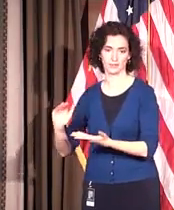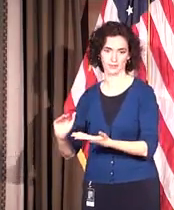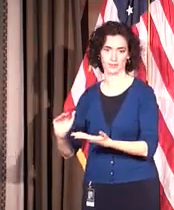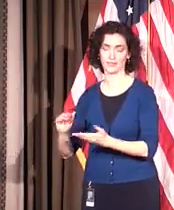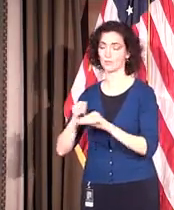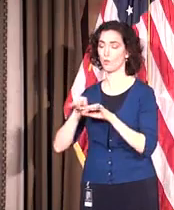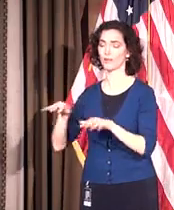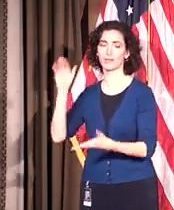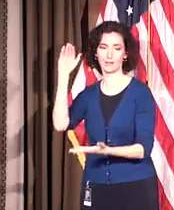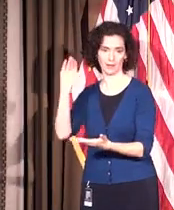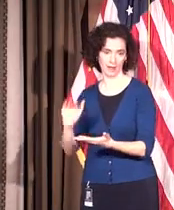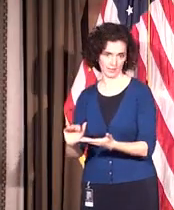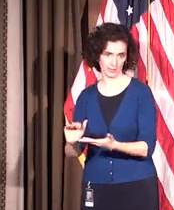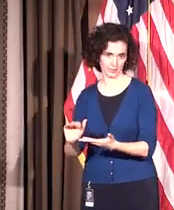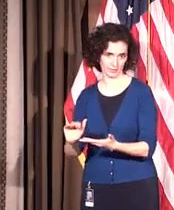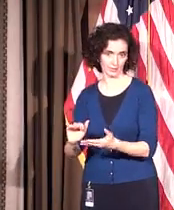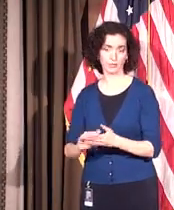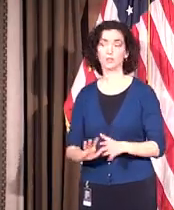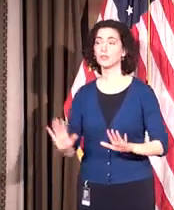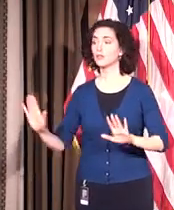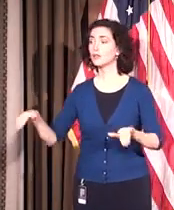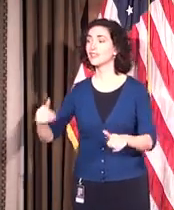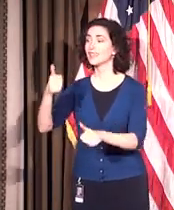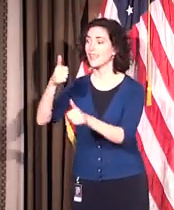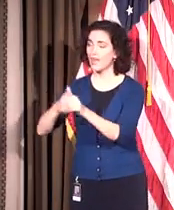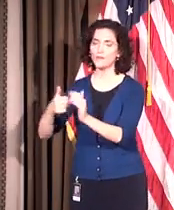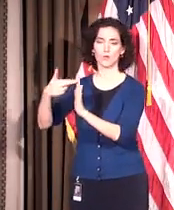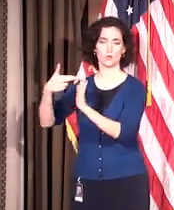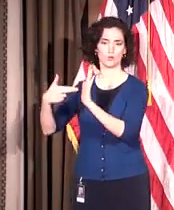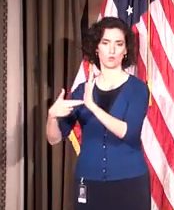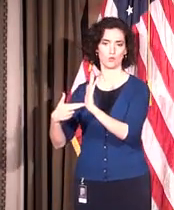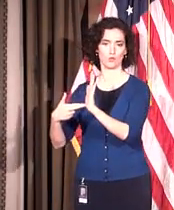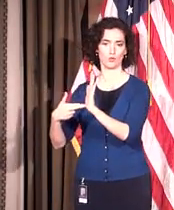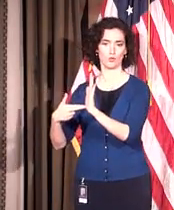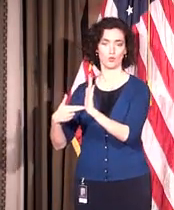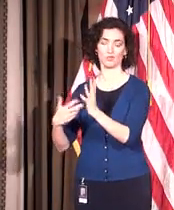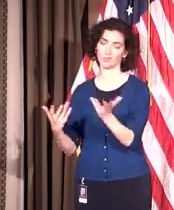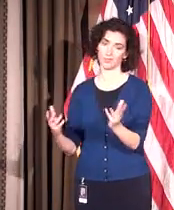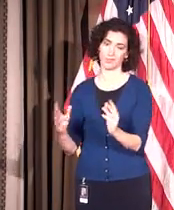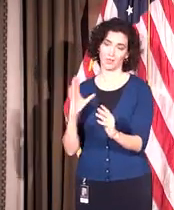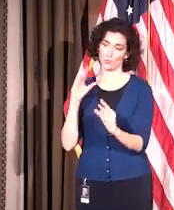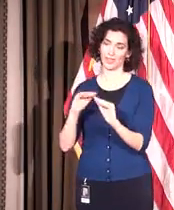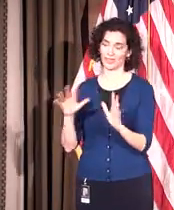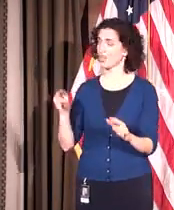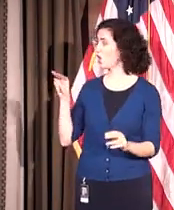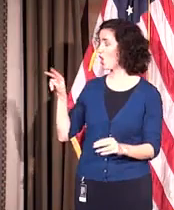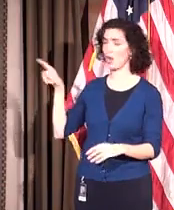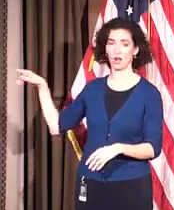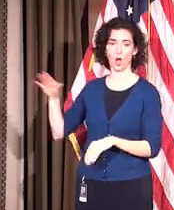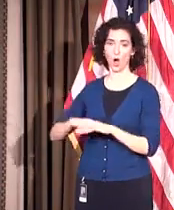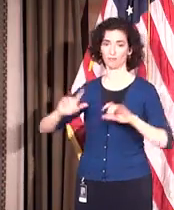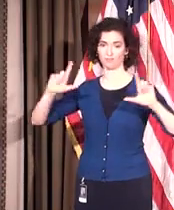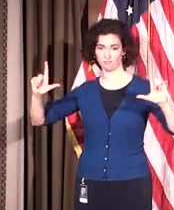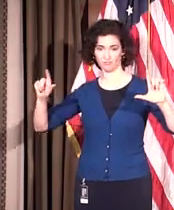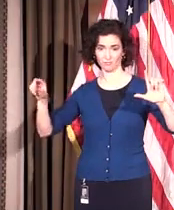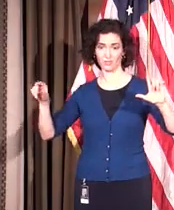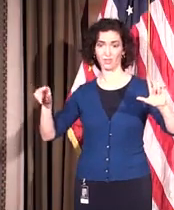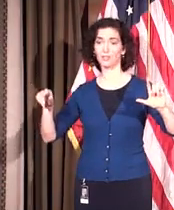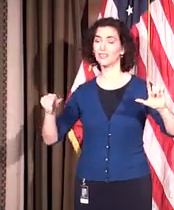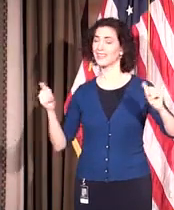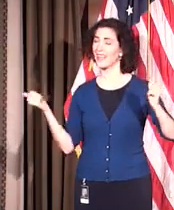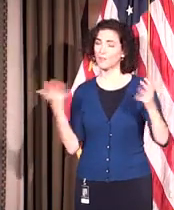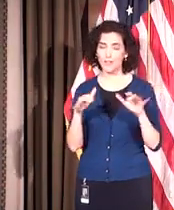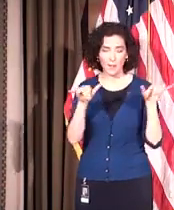To be very clear, every measure that we're looking at right now, and it's pretty clear if you scroll through the dashboard, is showing